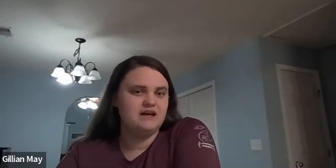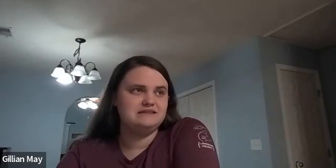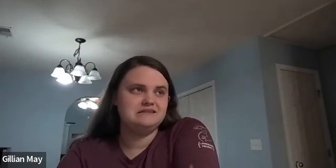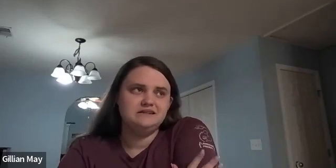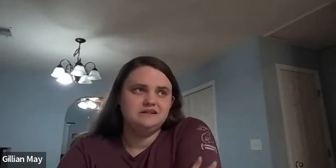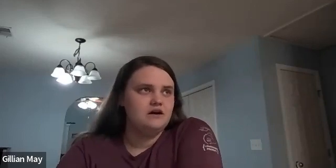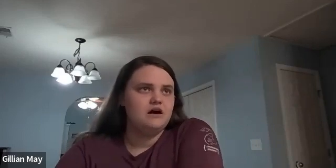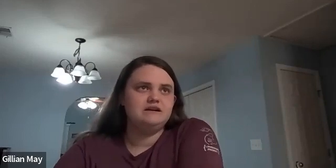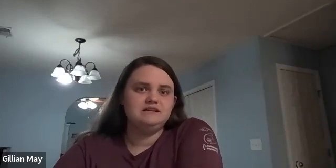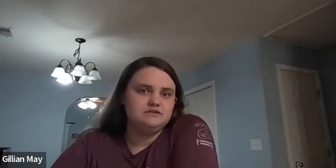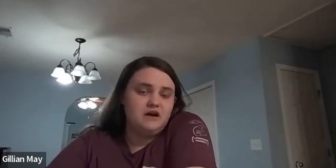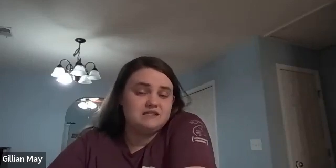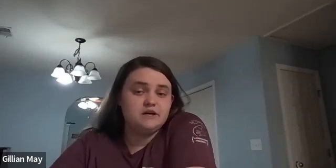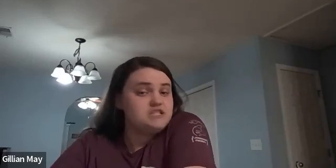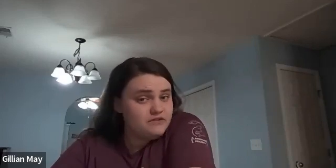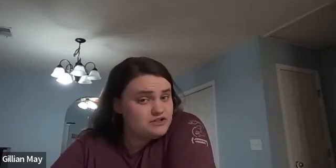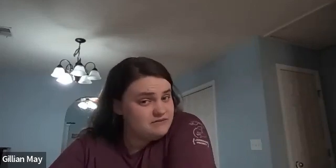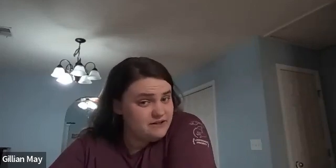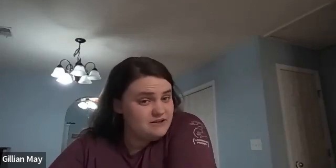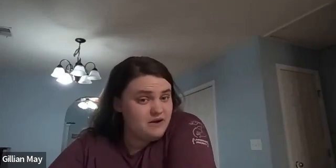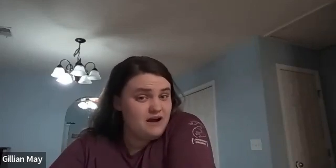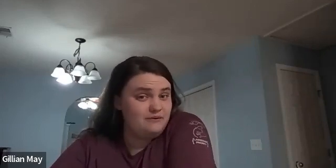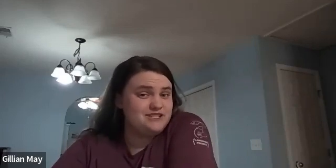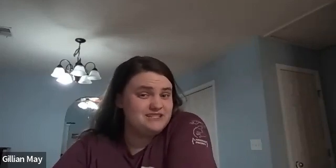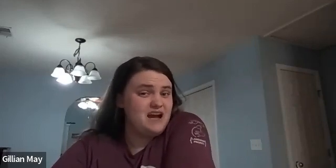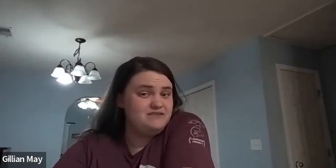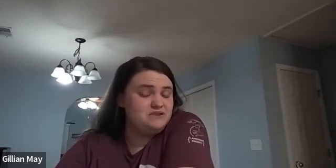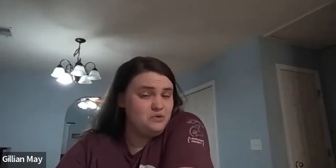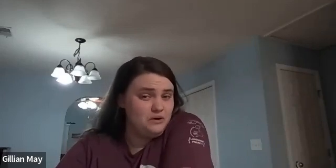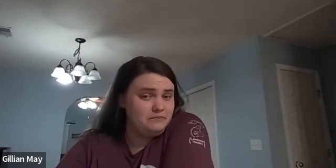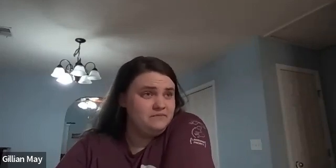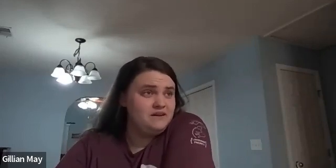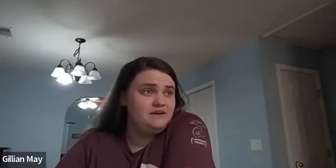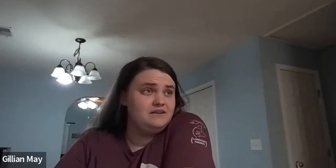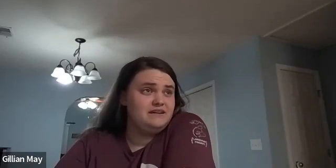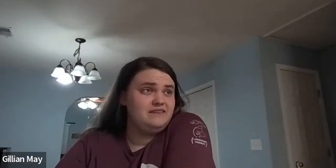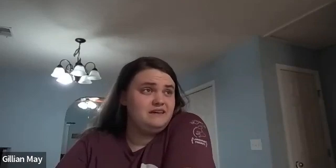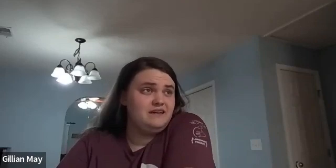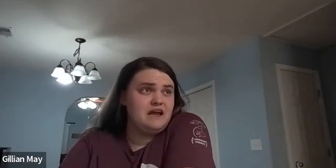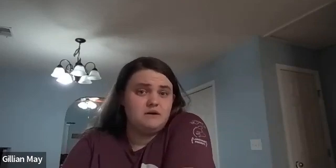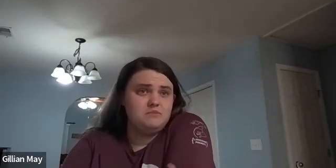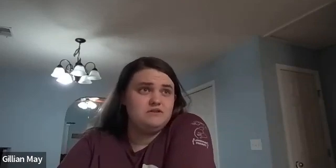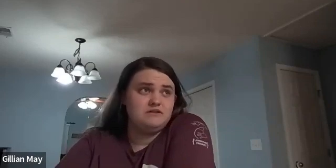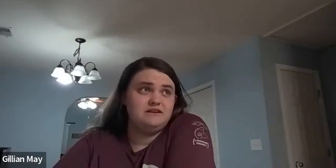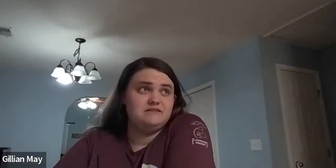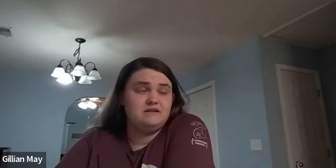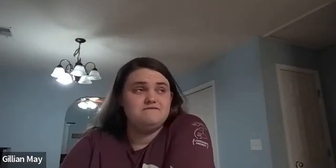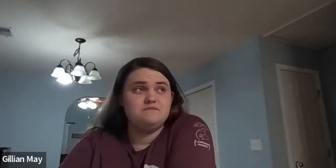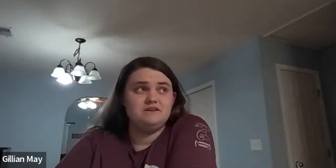because our kids are, especially if they're severely behind, which is kind of a norm. Like if I remember that correctly,